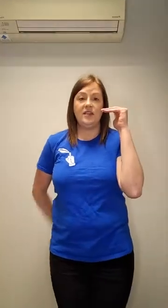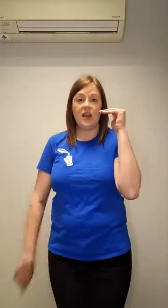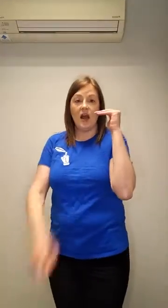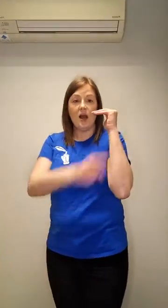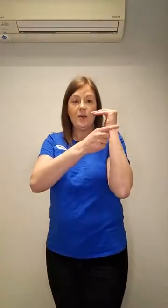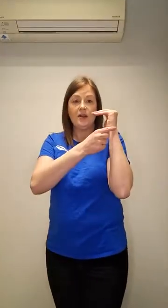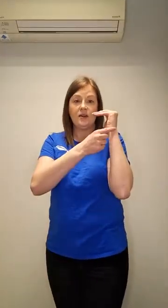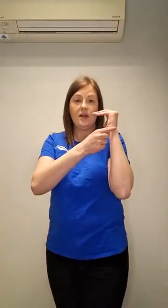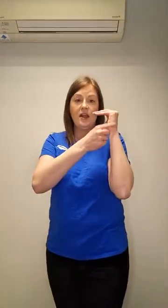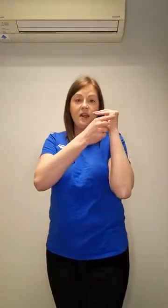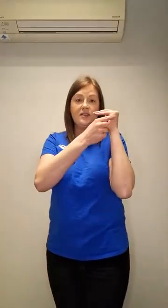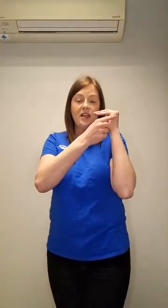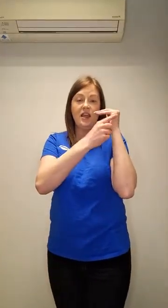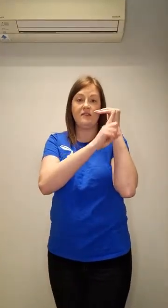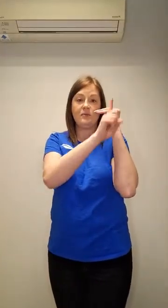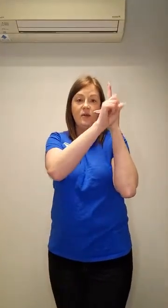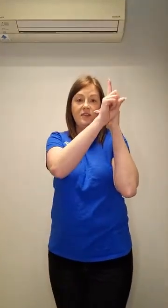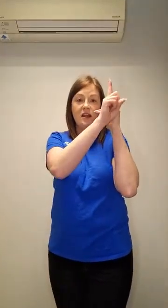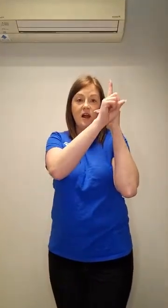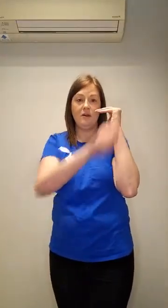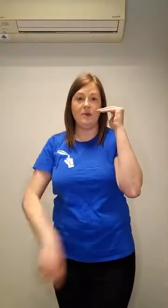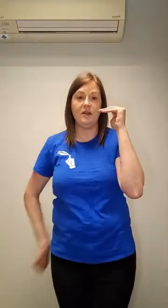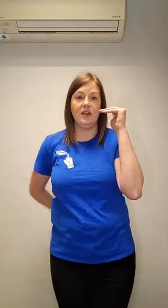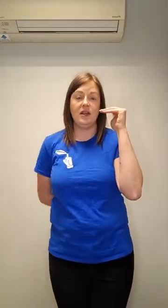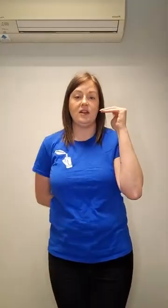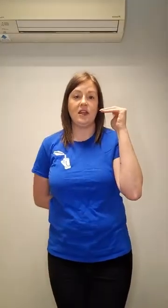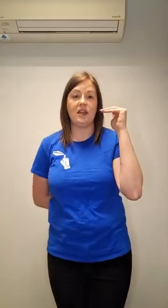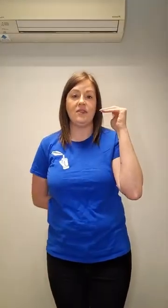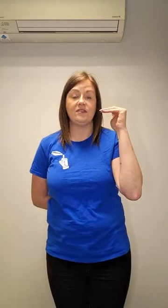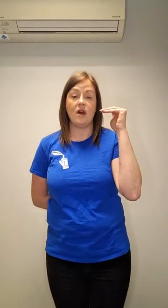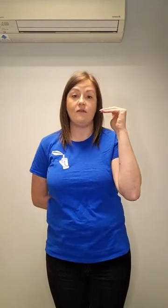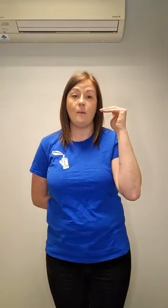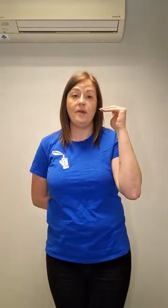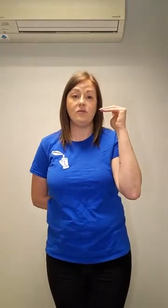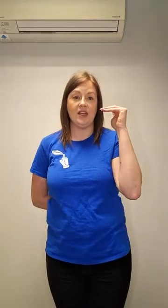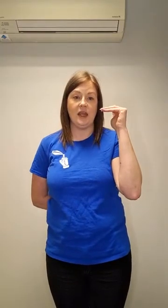Pointing up, so here to here is pointing up, like in the sign for building.